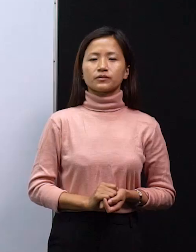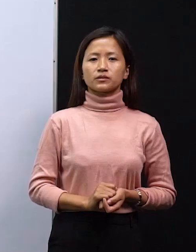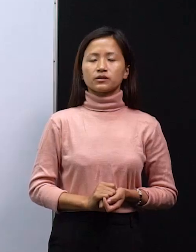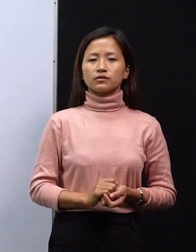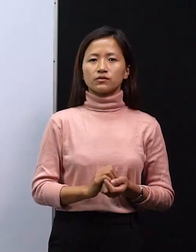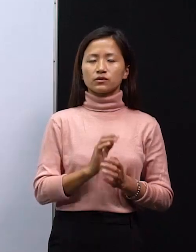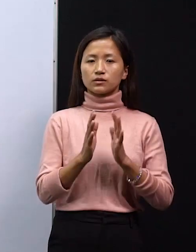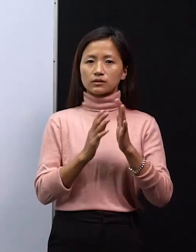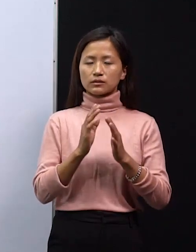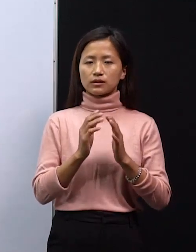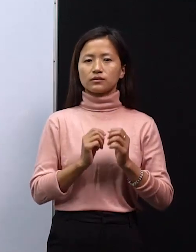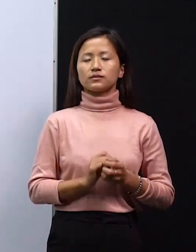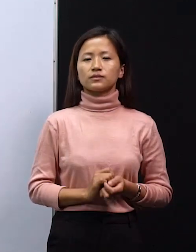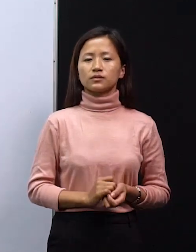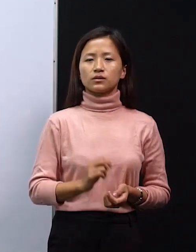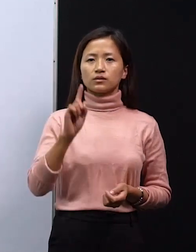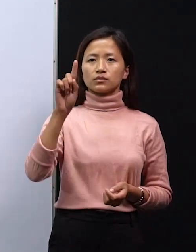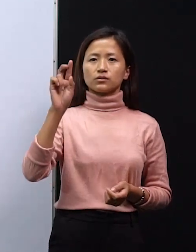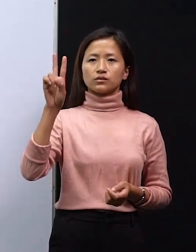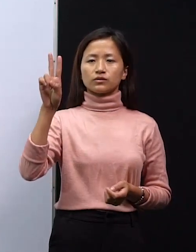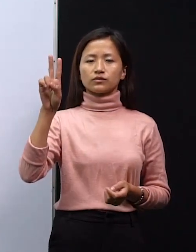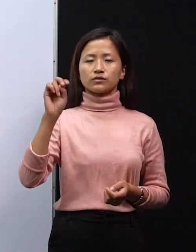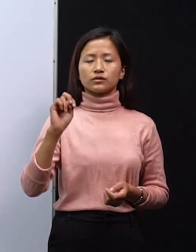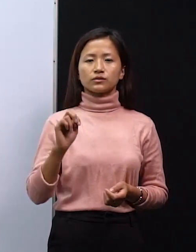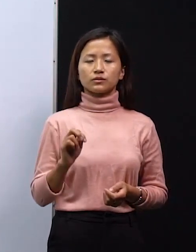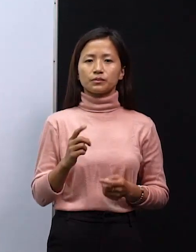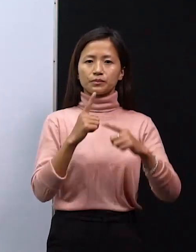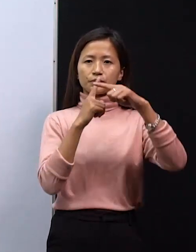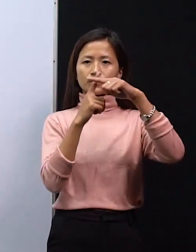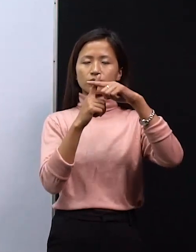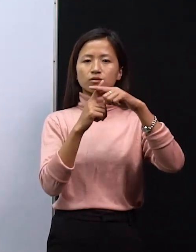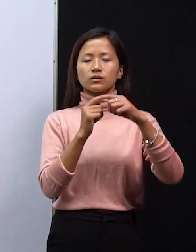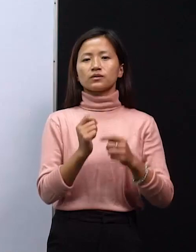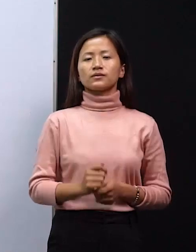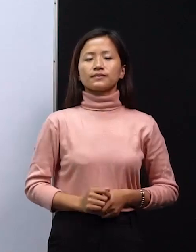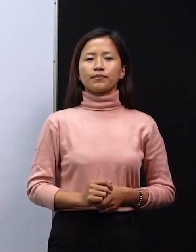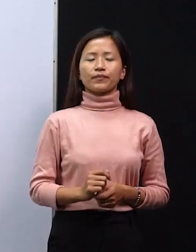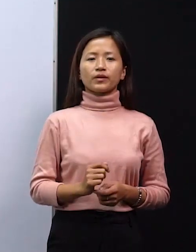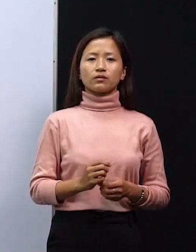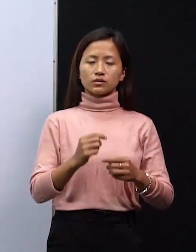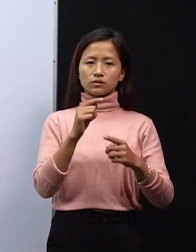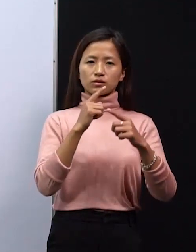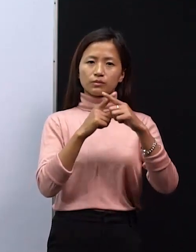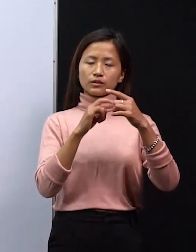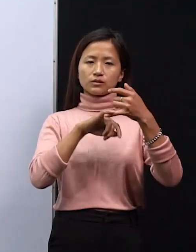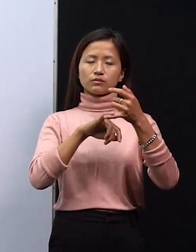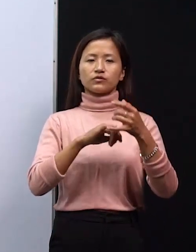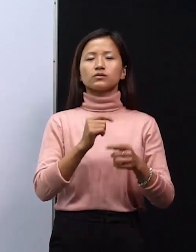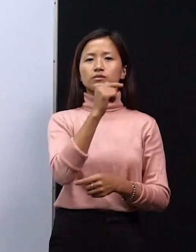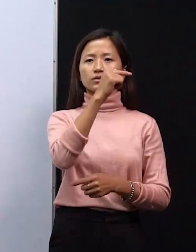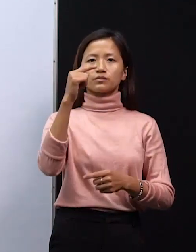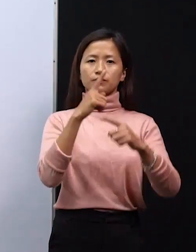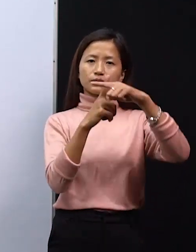the sign, look at these two. 12 is bigger, 12 is plus. So this simplification will become